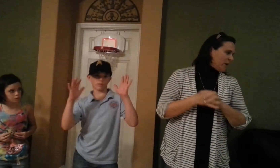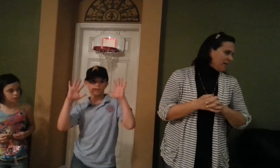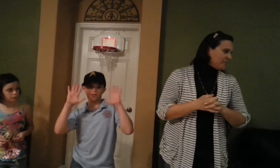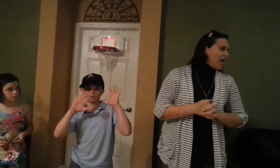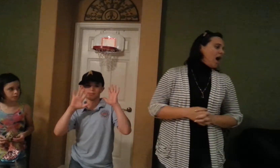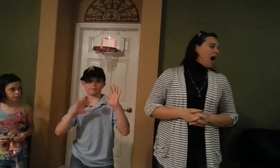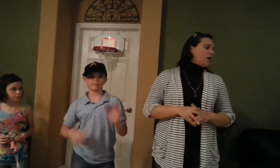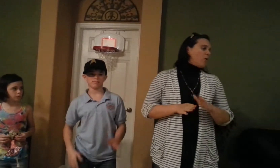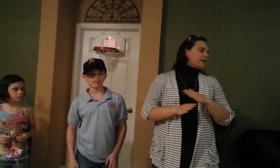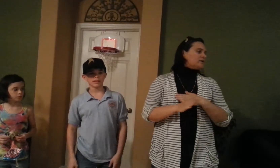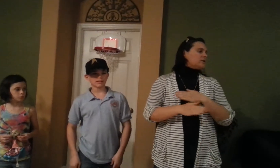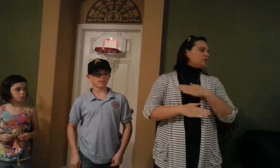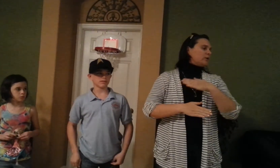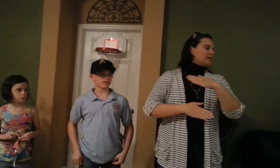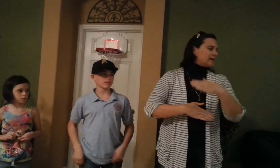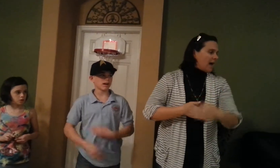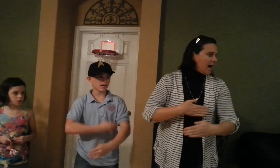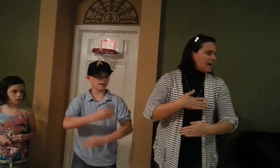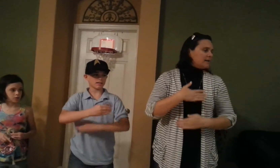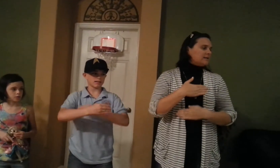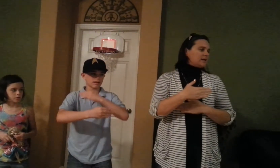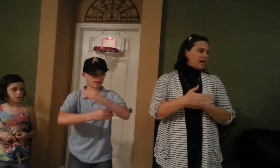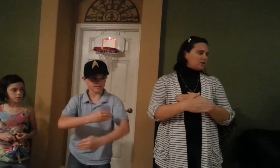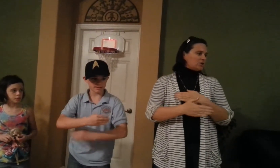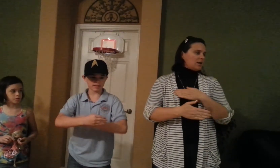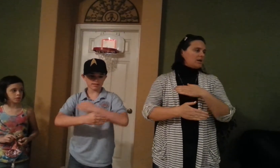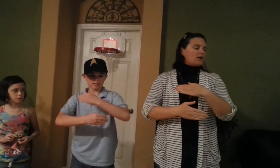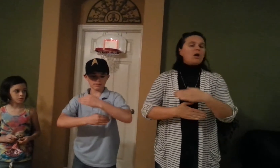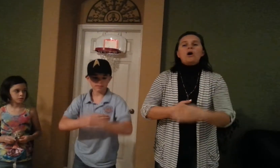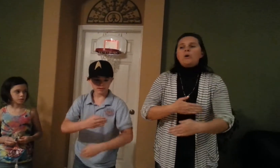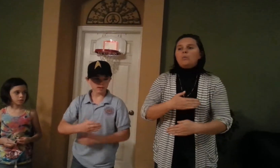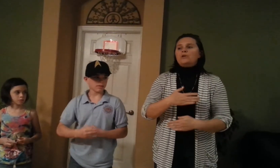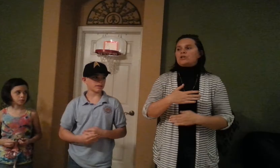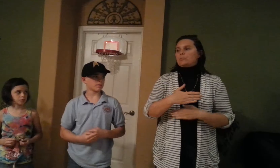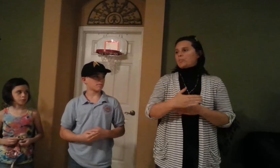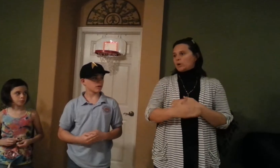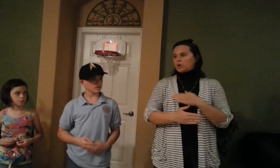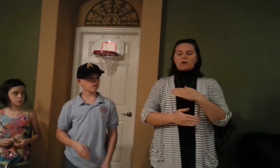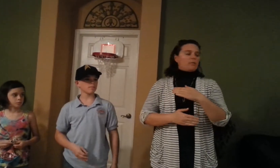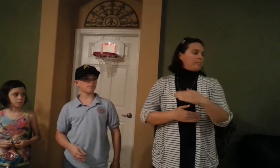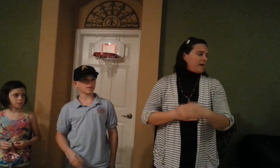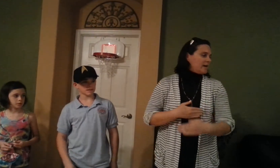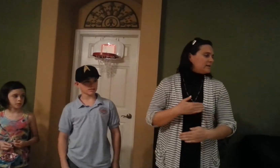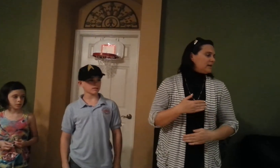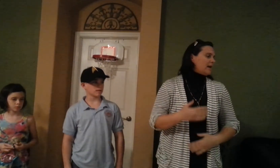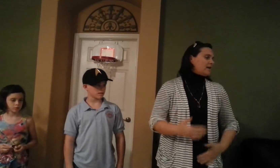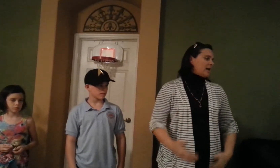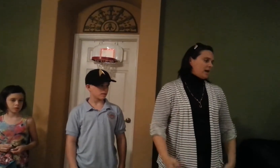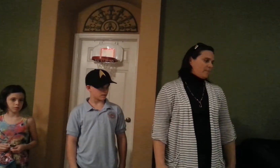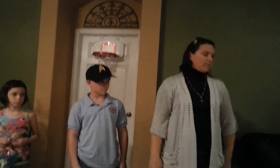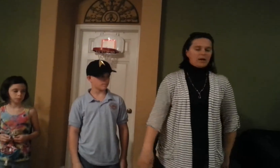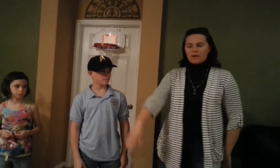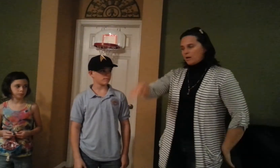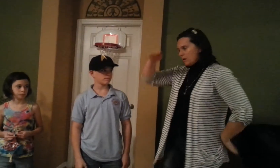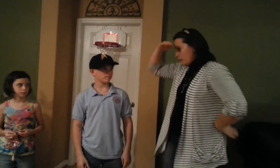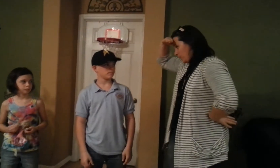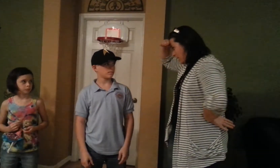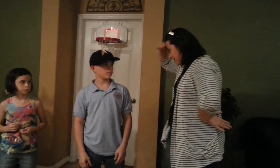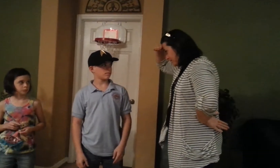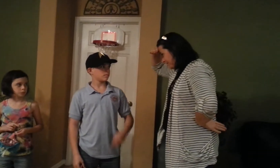will, according to his kind intention, which he purposed in him, with a